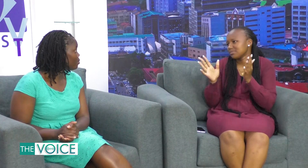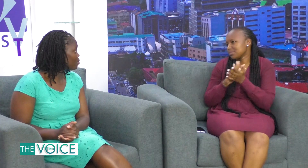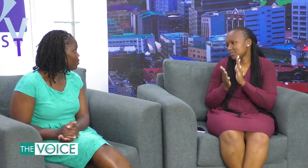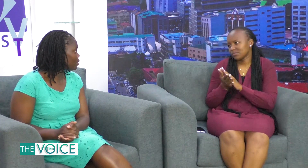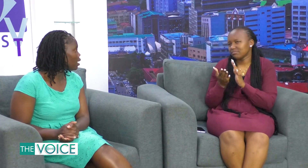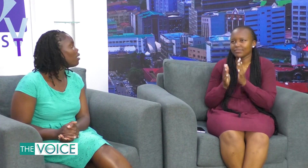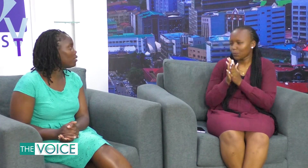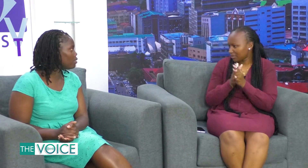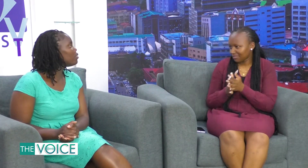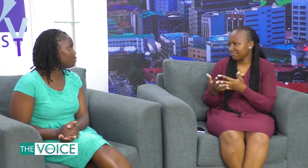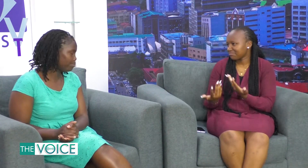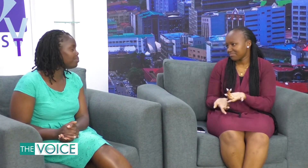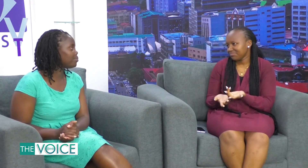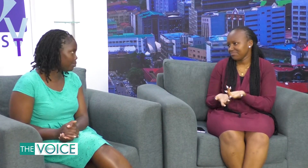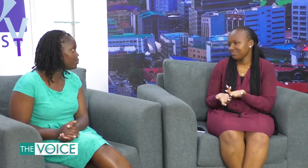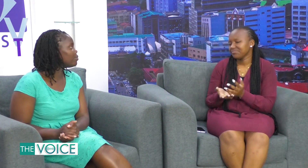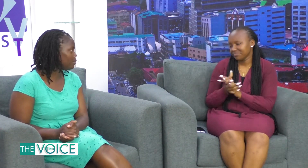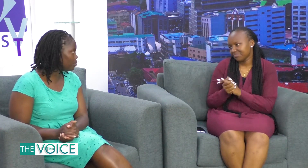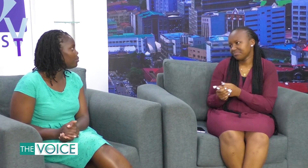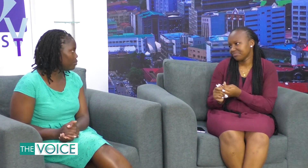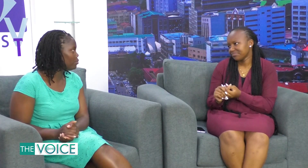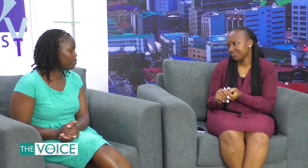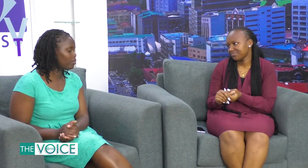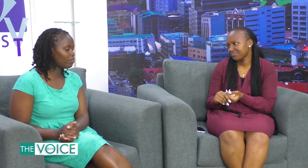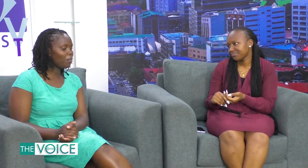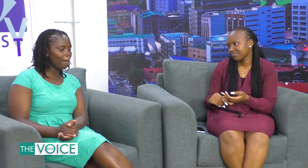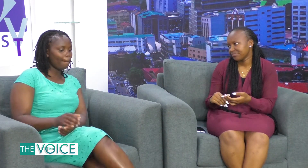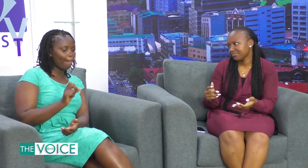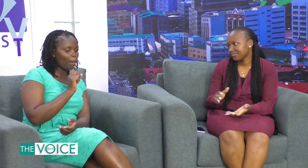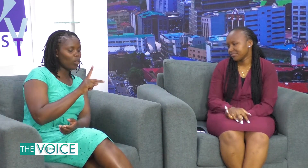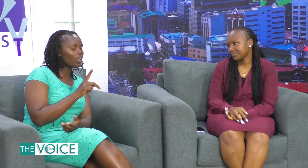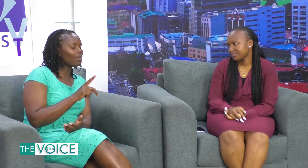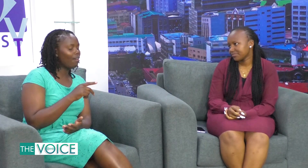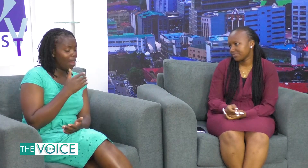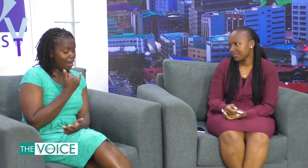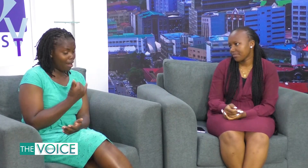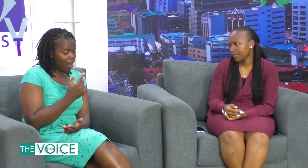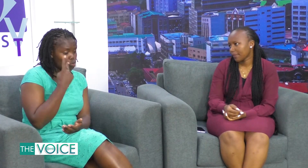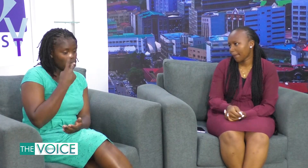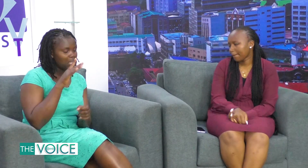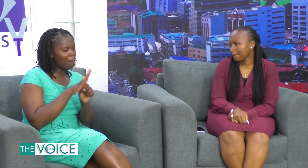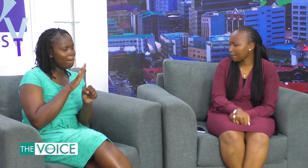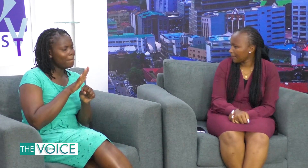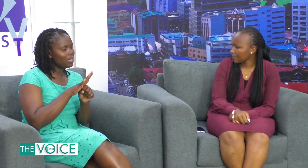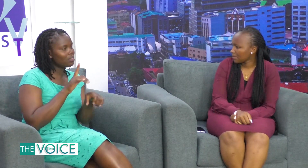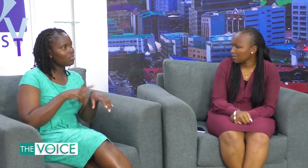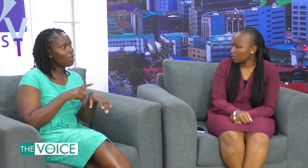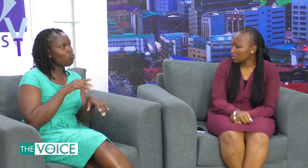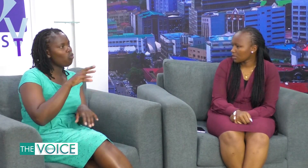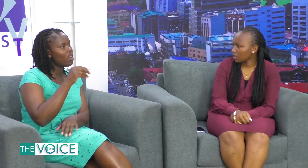once you try, you will see that it's not hard, it's easier. And also you need to have the spirit to do it.